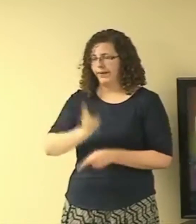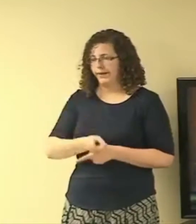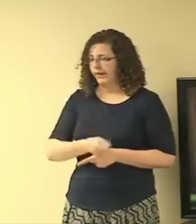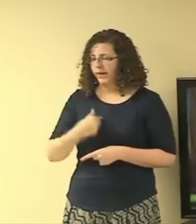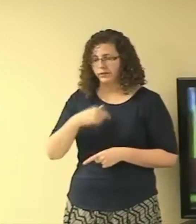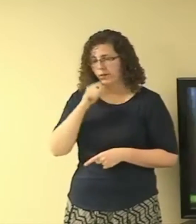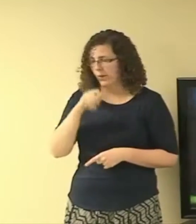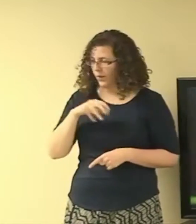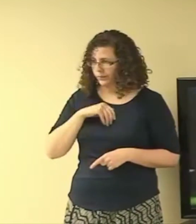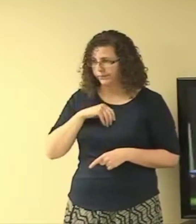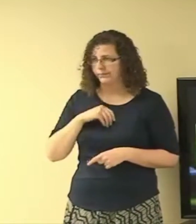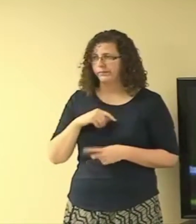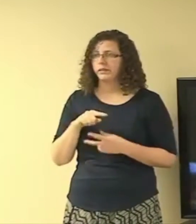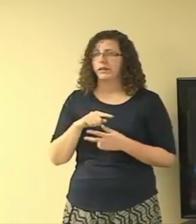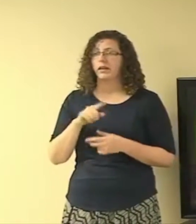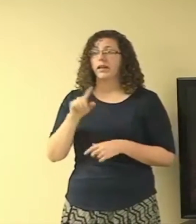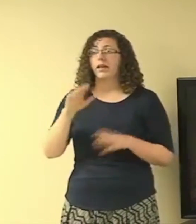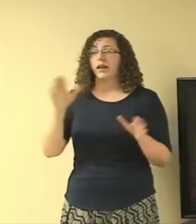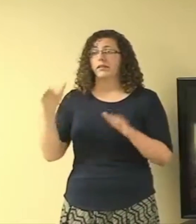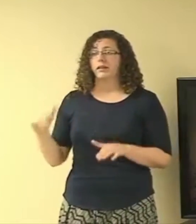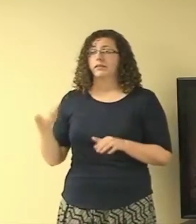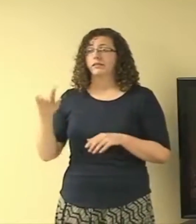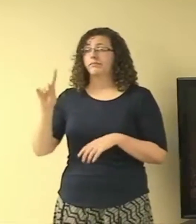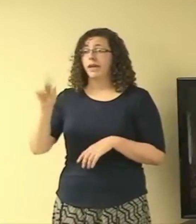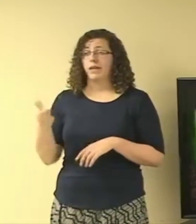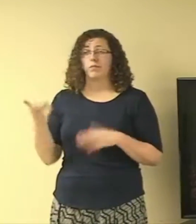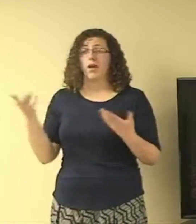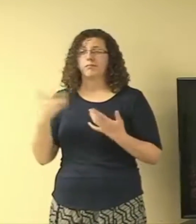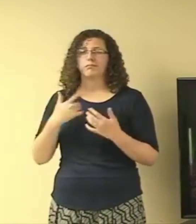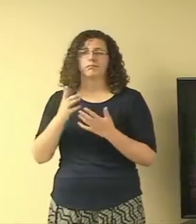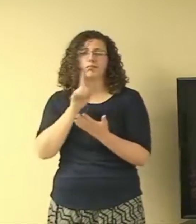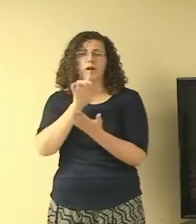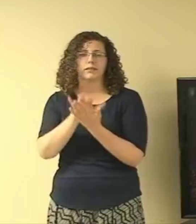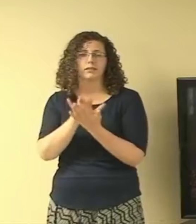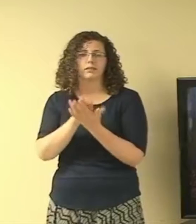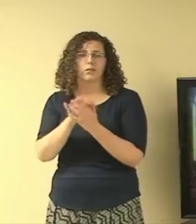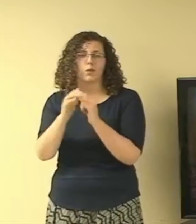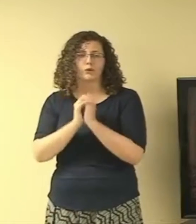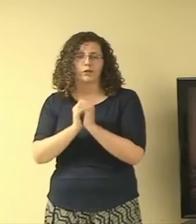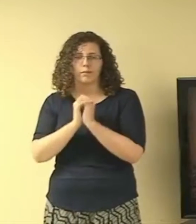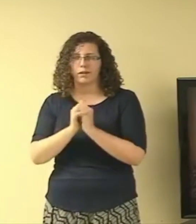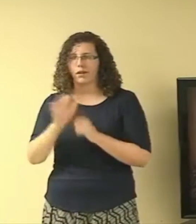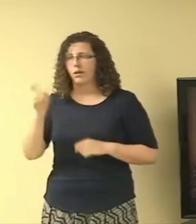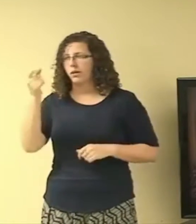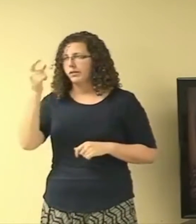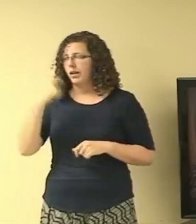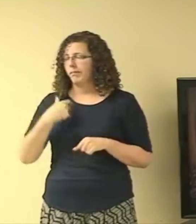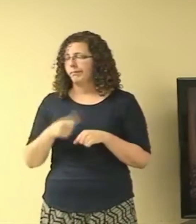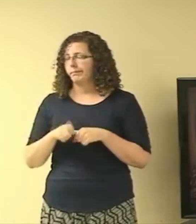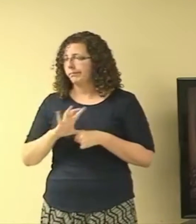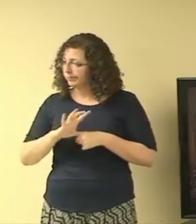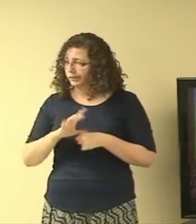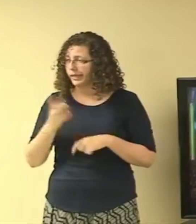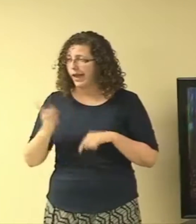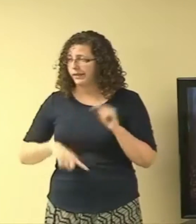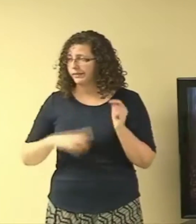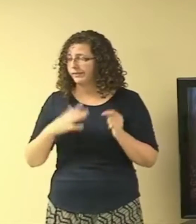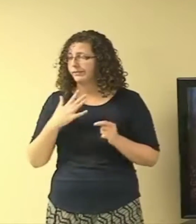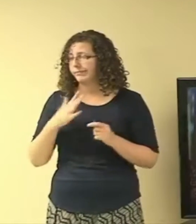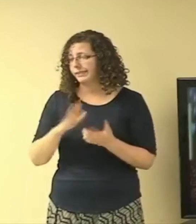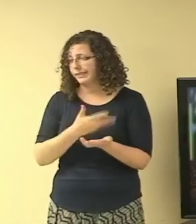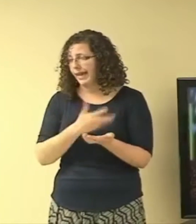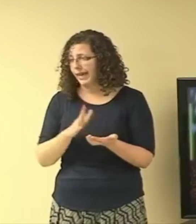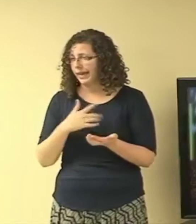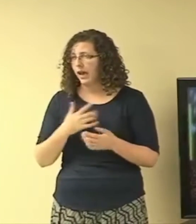The second thing the tithe is praise and worship. I love praise and worship. I cannot sing at all. I live in Music City, Nashville, Tennessee. Can't sing a note. I'm on